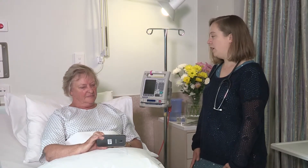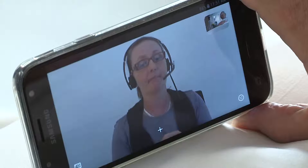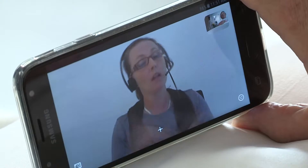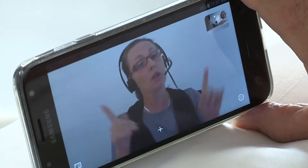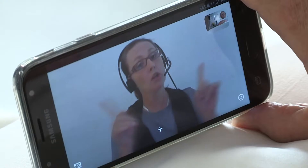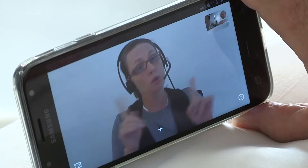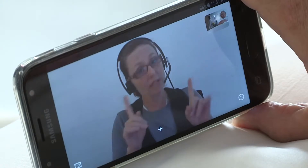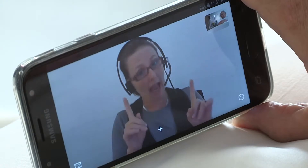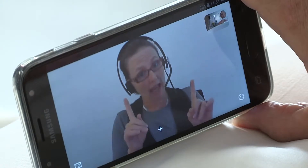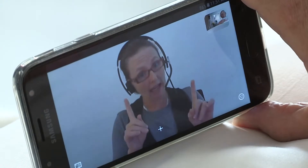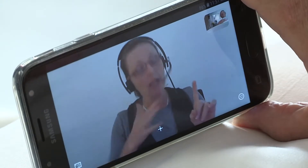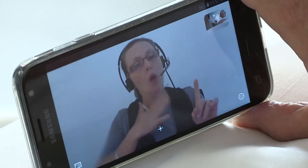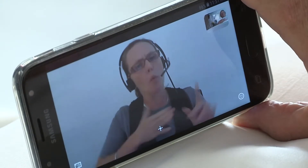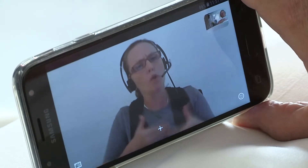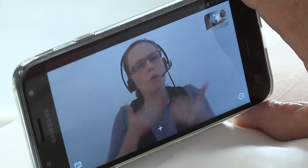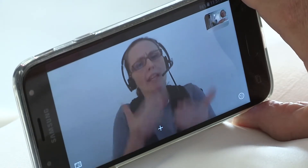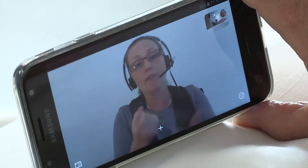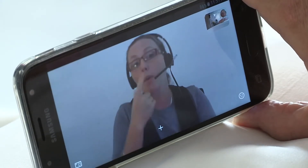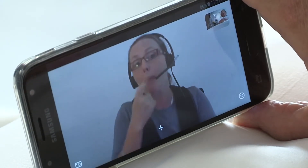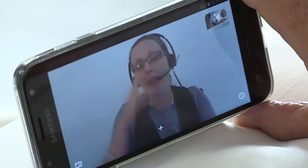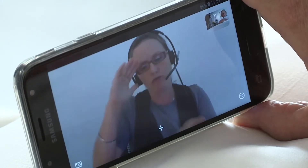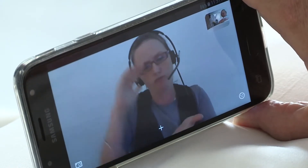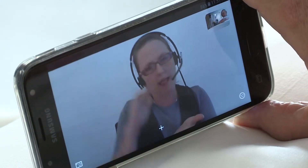relief that you can get up and out of bed and walk around.